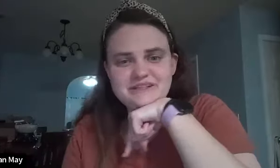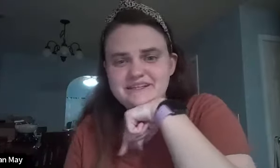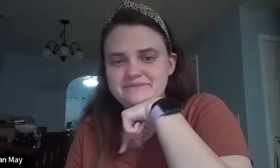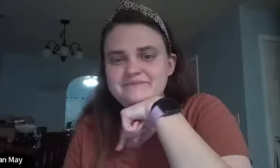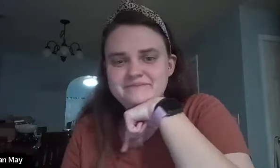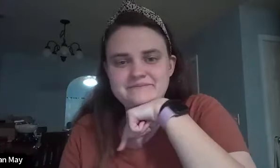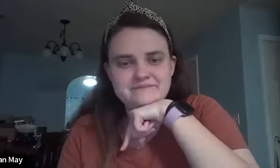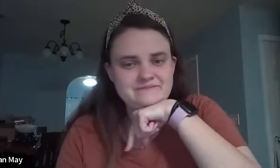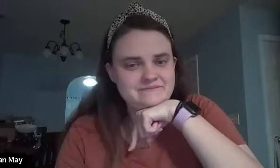Turkey.